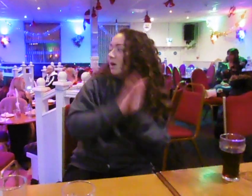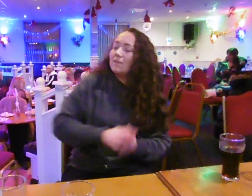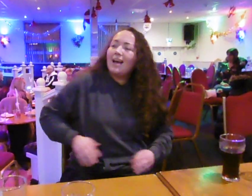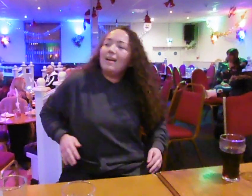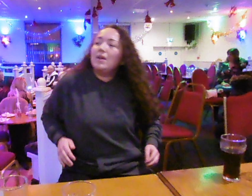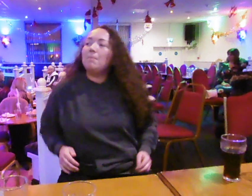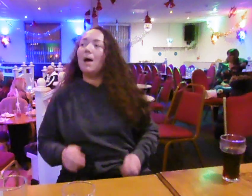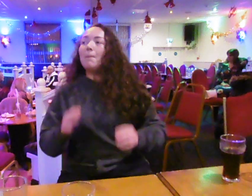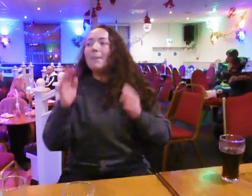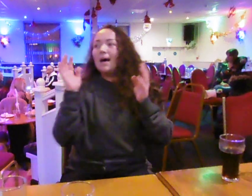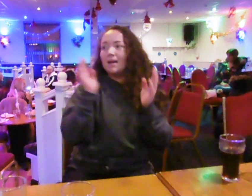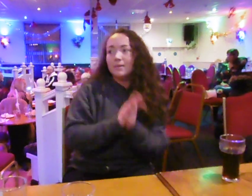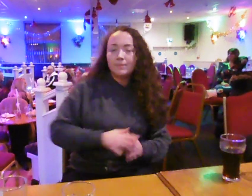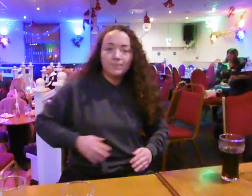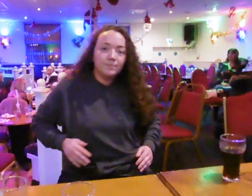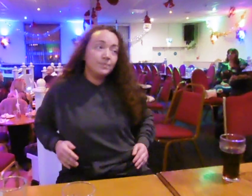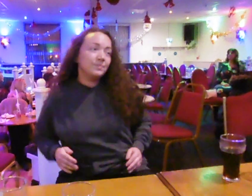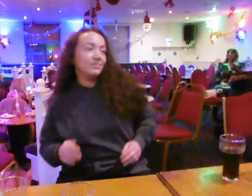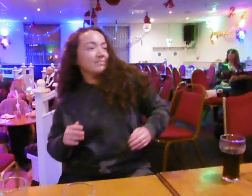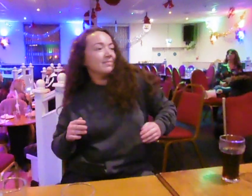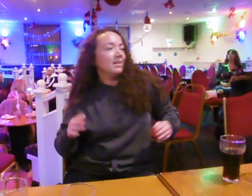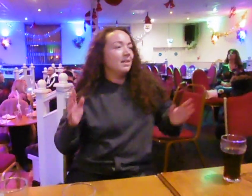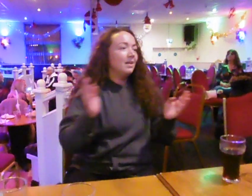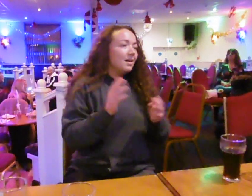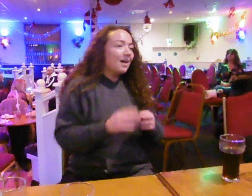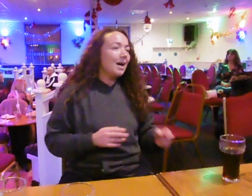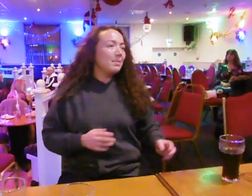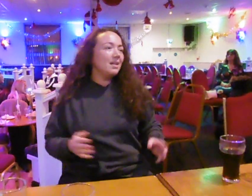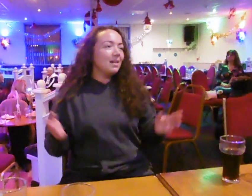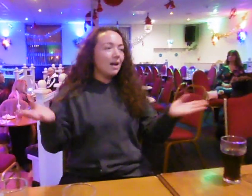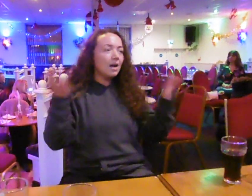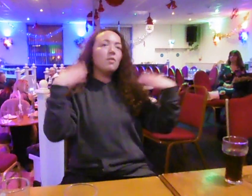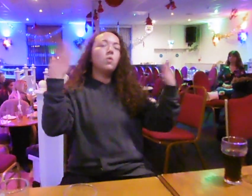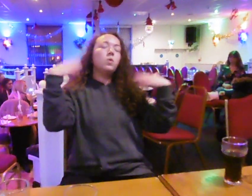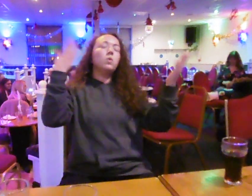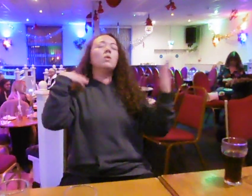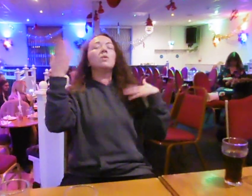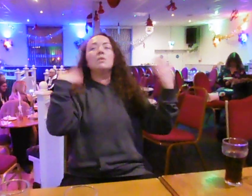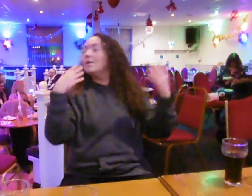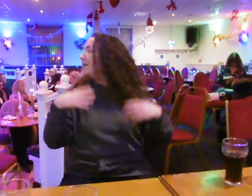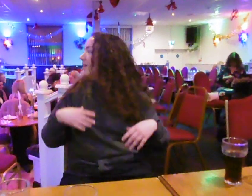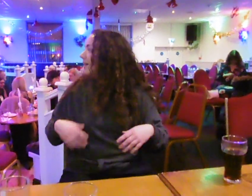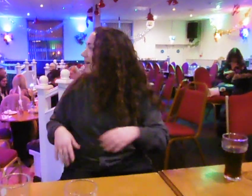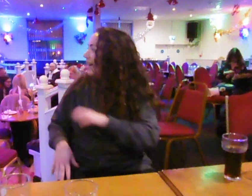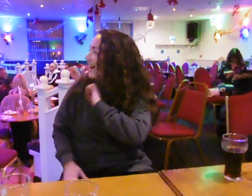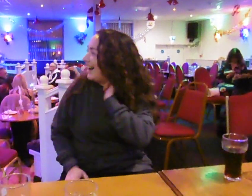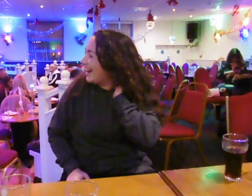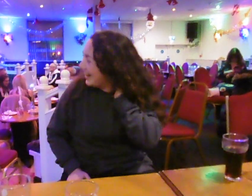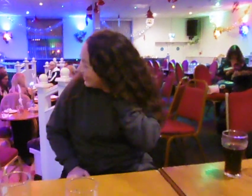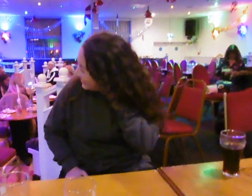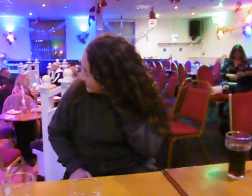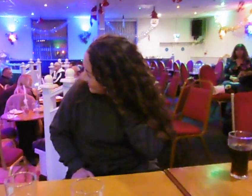but down in my mind I'm gonna love you baby, I don't believe